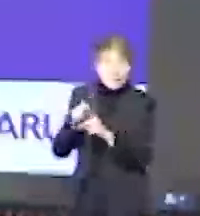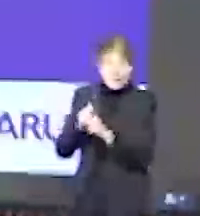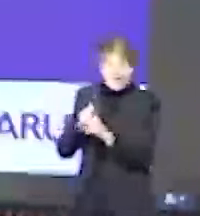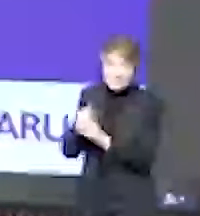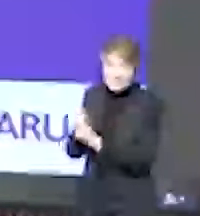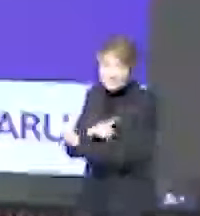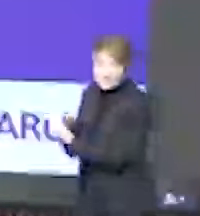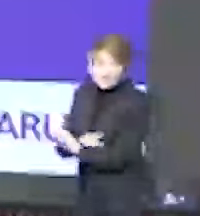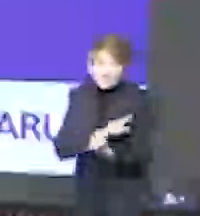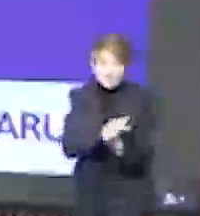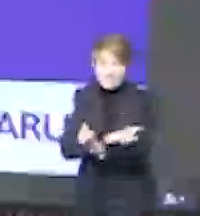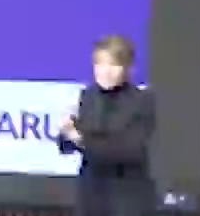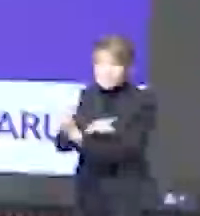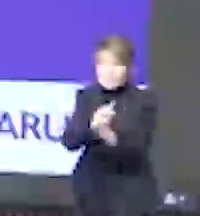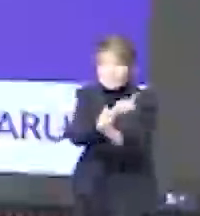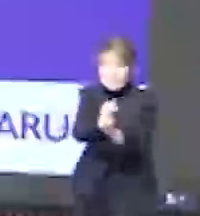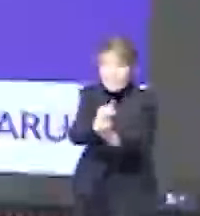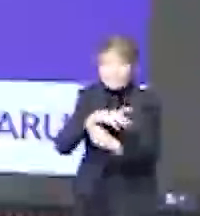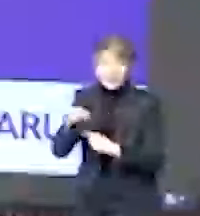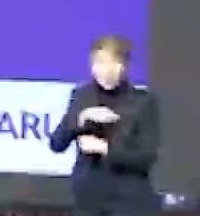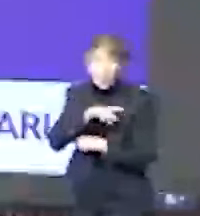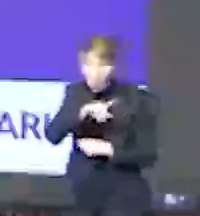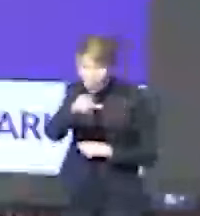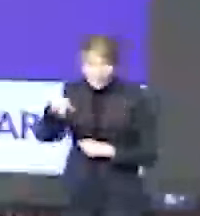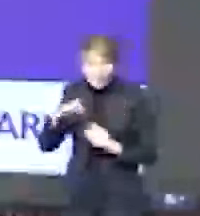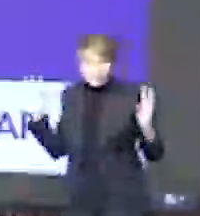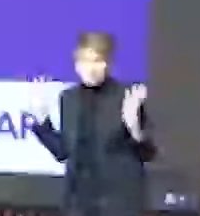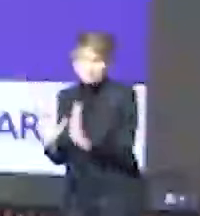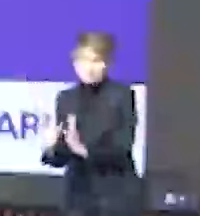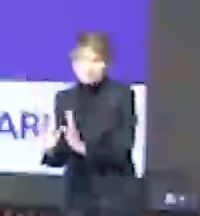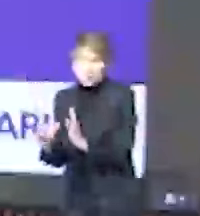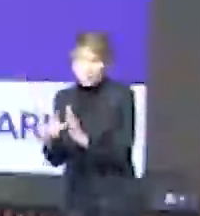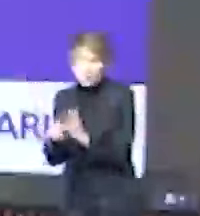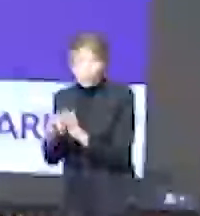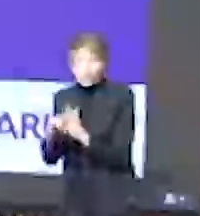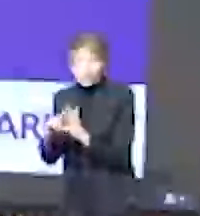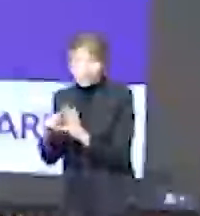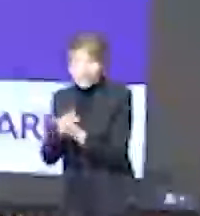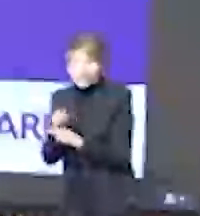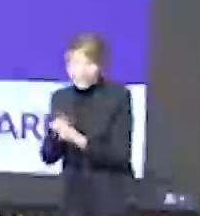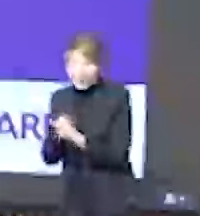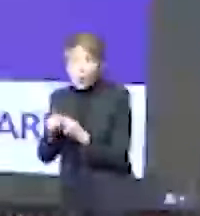coming to that caucus meeting saying, I heard this, I heard something similar, that's going to carry more weight.